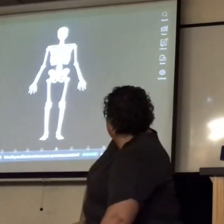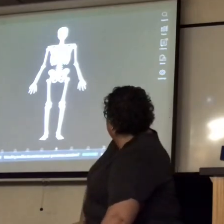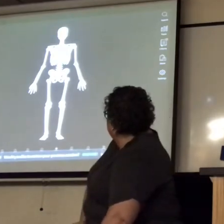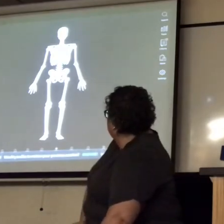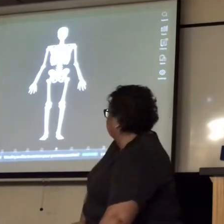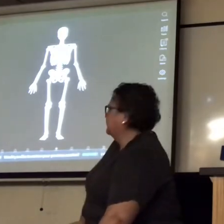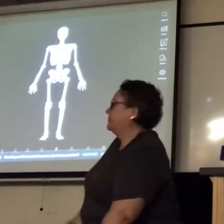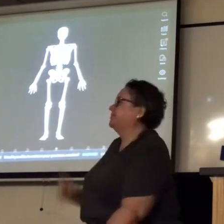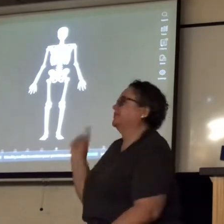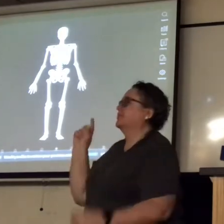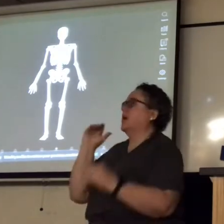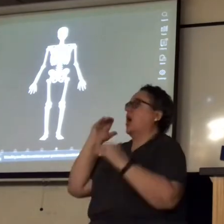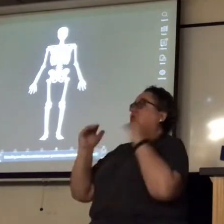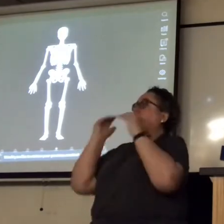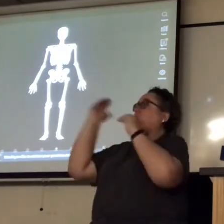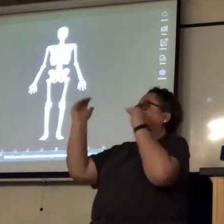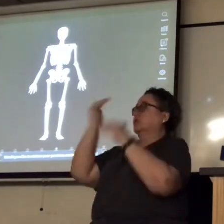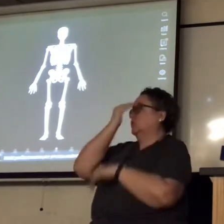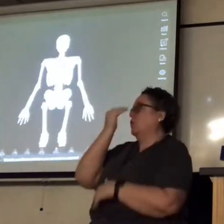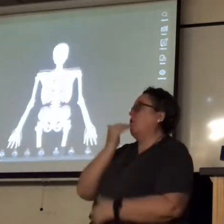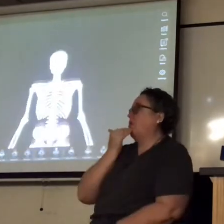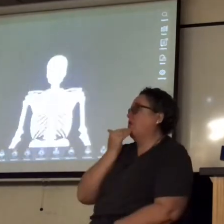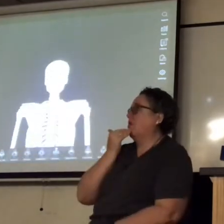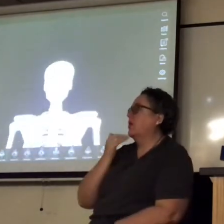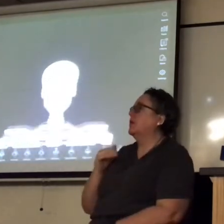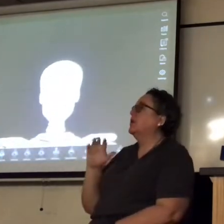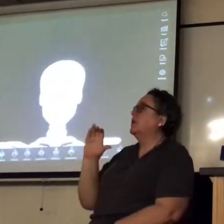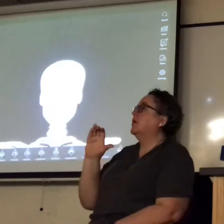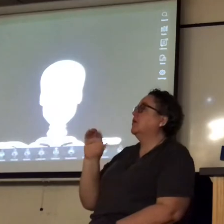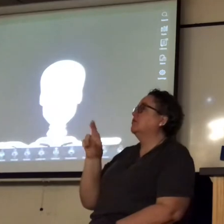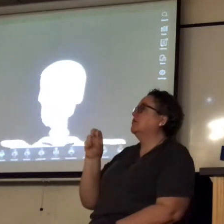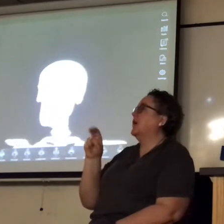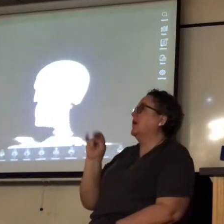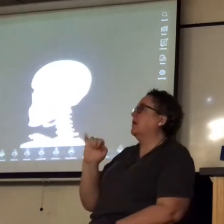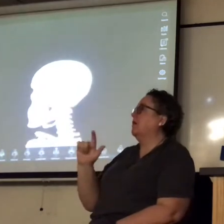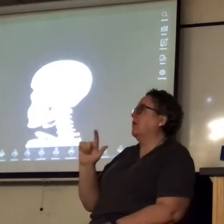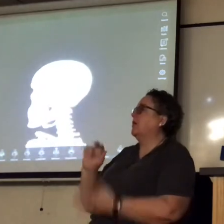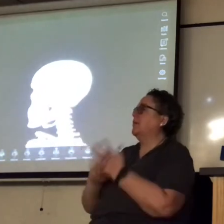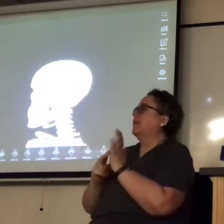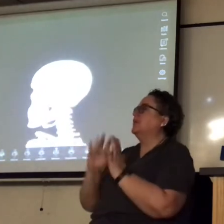Here's an adult skull. Cranial bones are your skull bones.